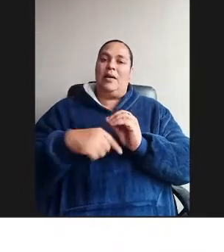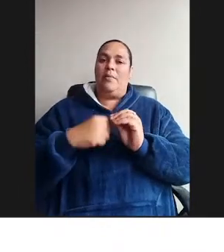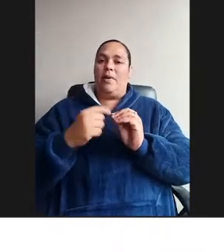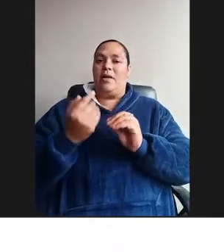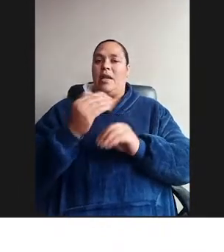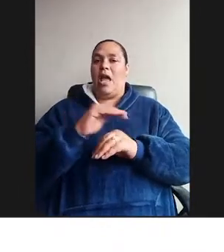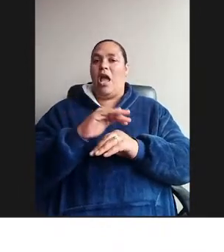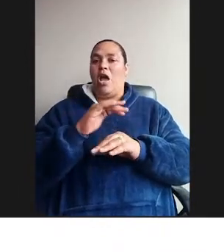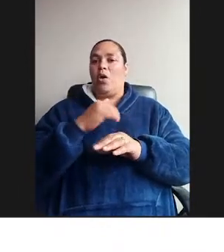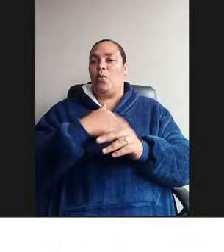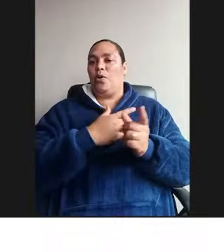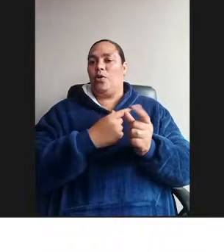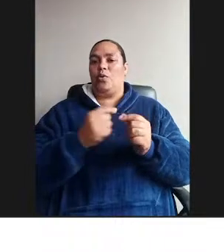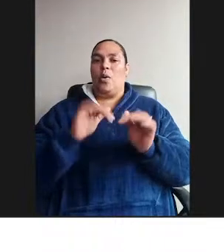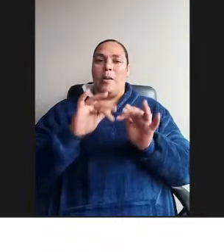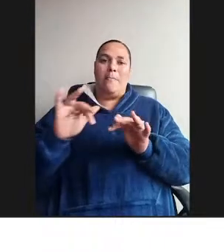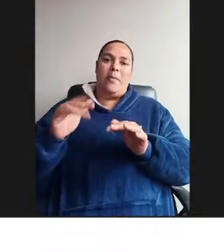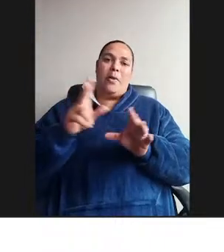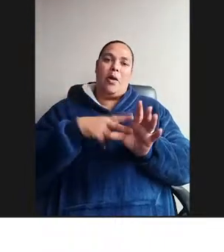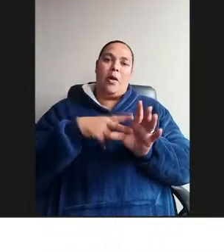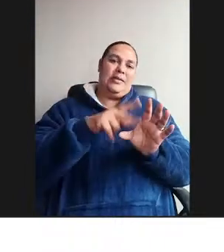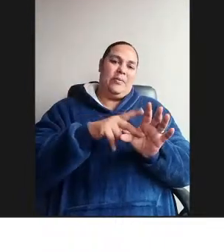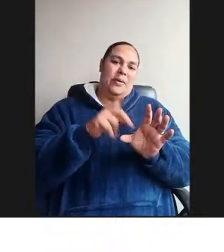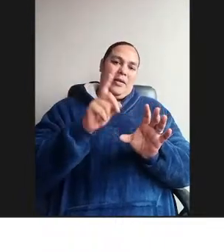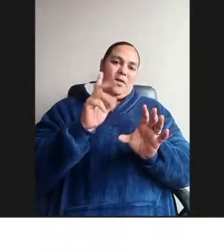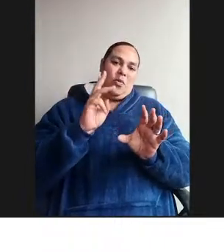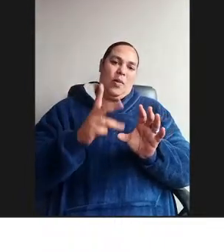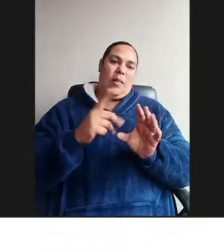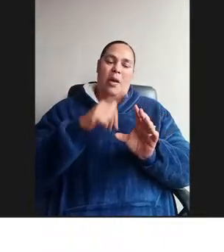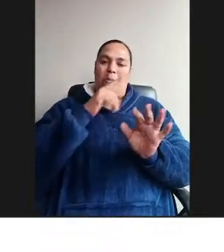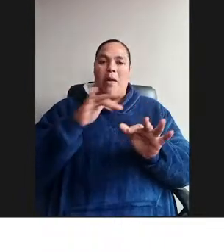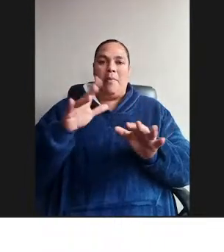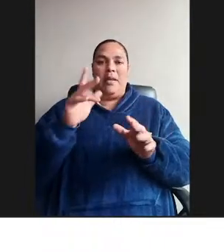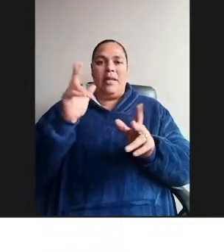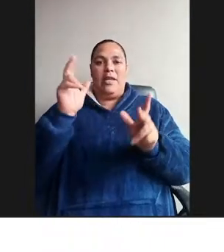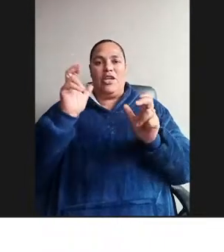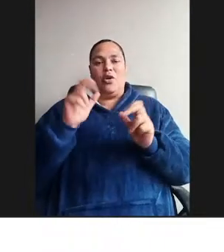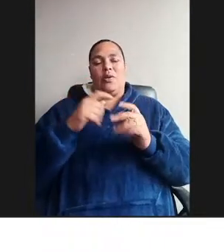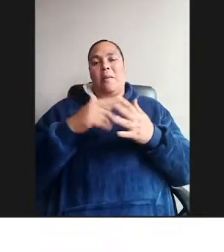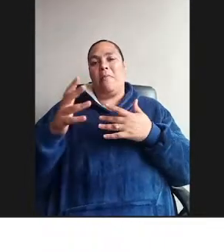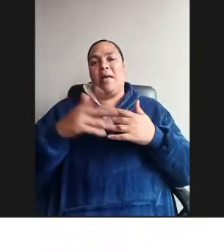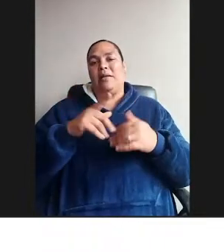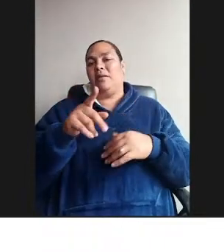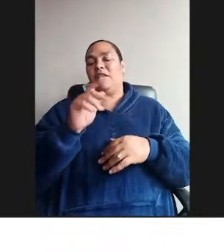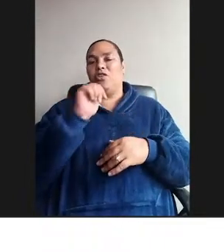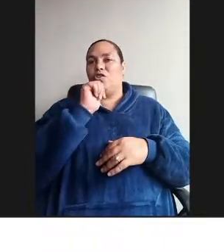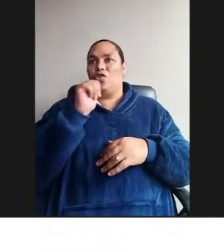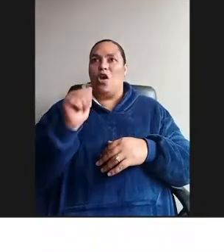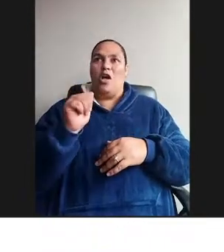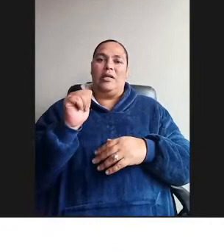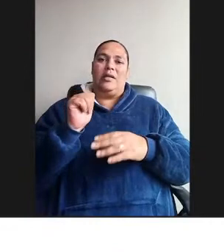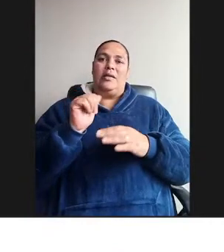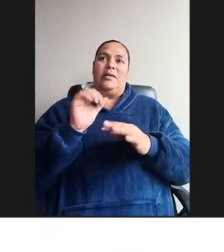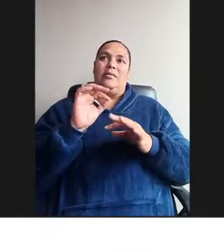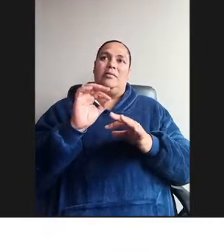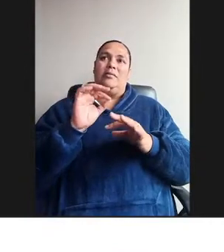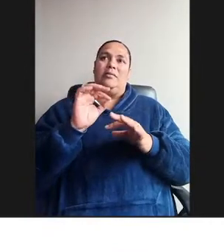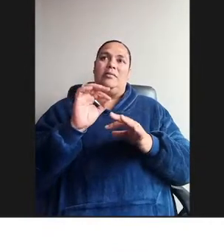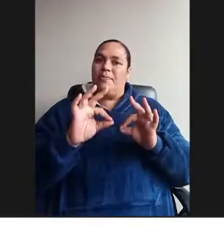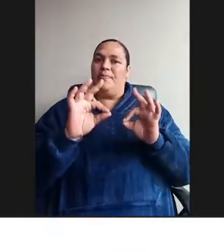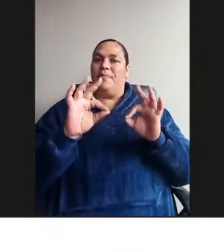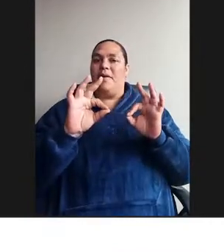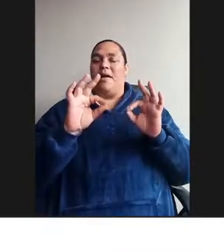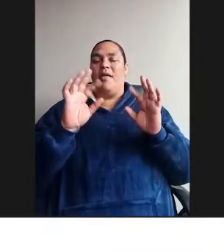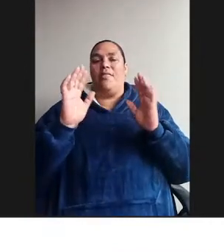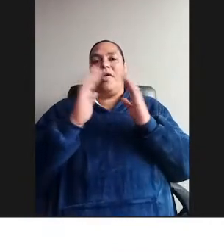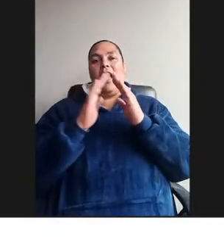people to participate in public hearings on matters that are not as emotive as the housing issue and the